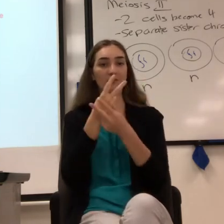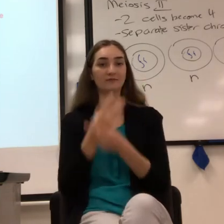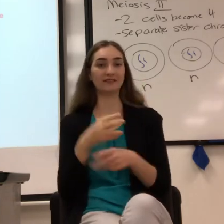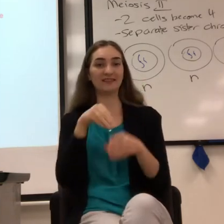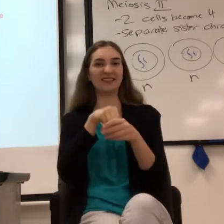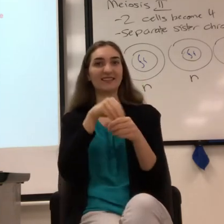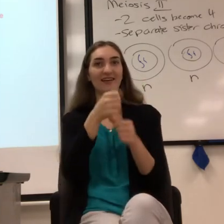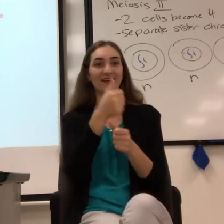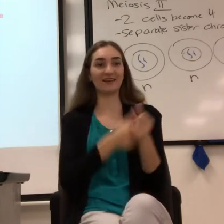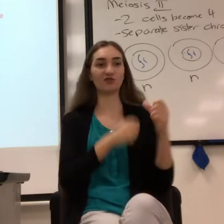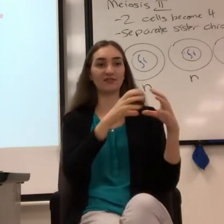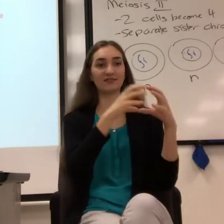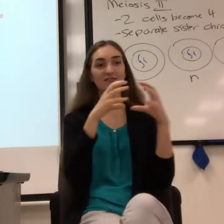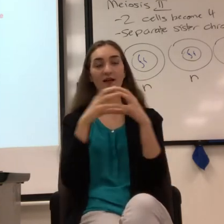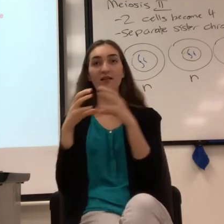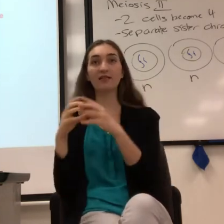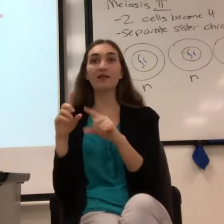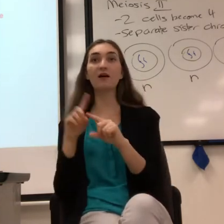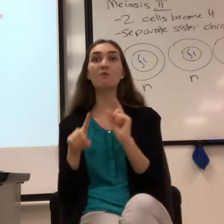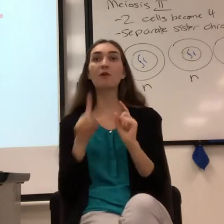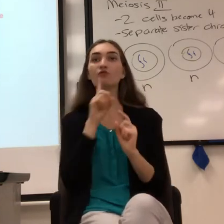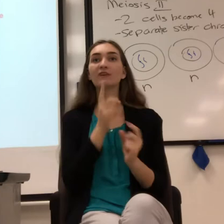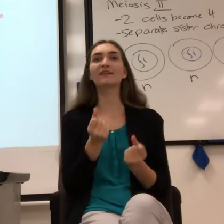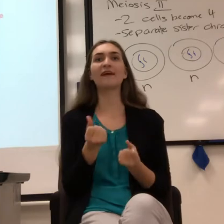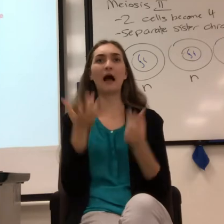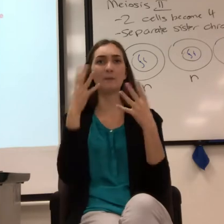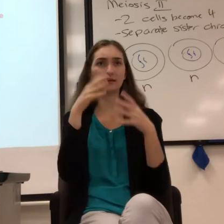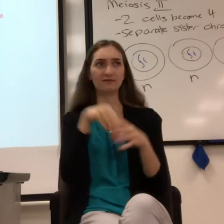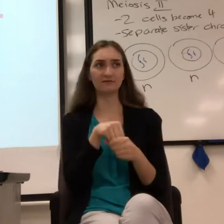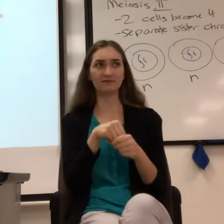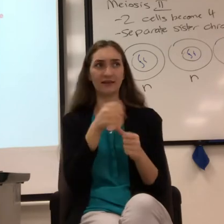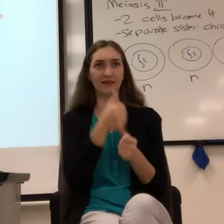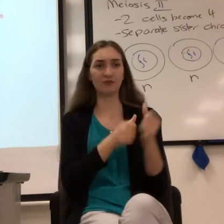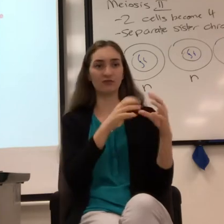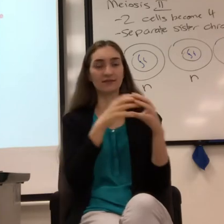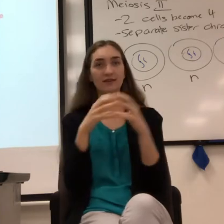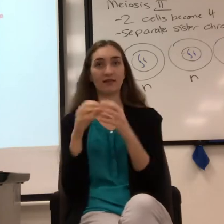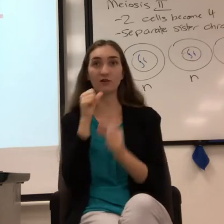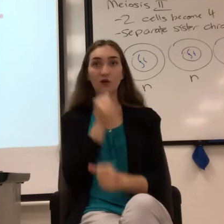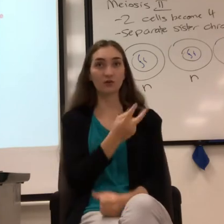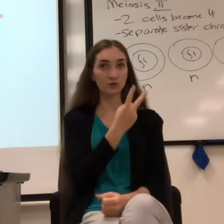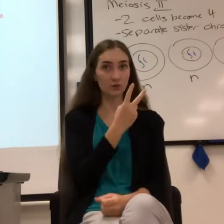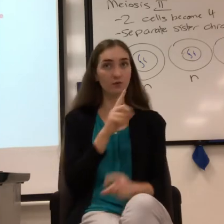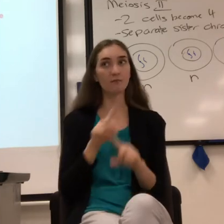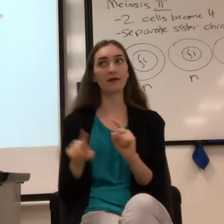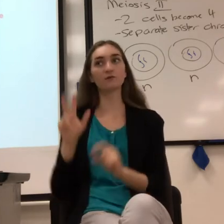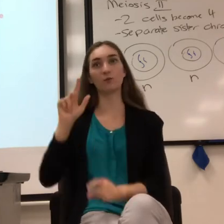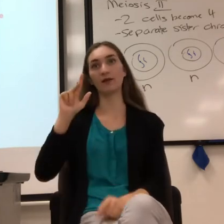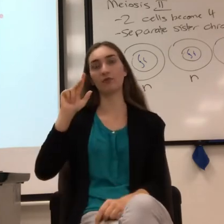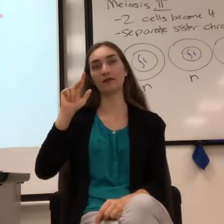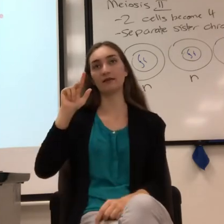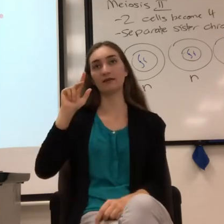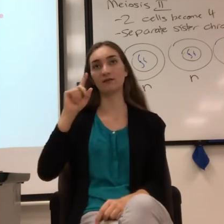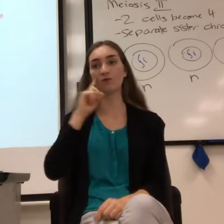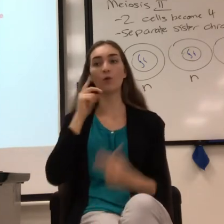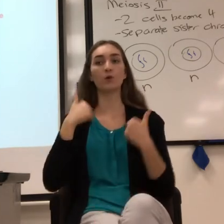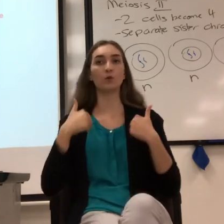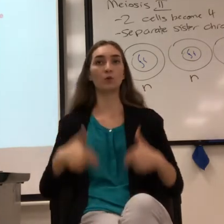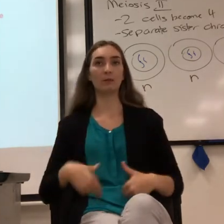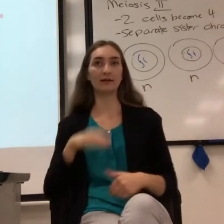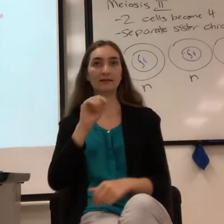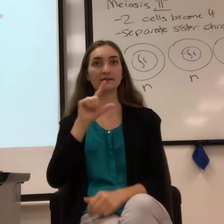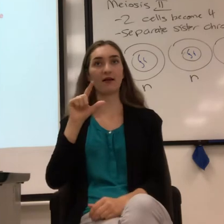really, what is it? It's not two. It's 23 in a human cell,